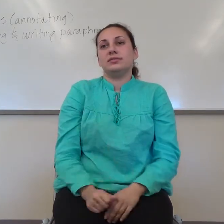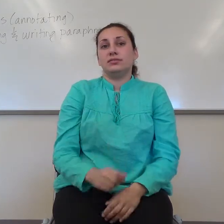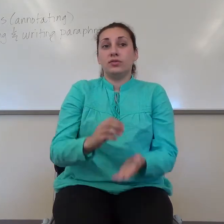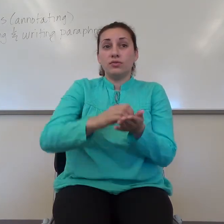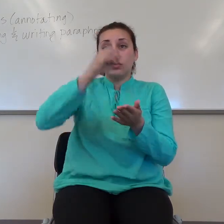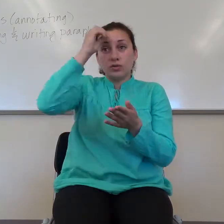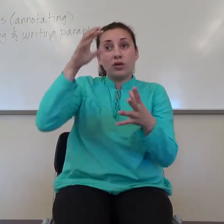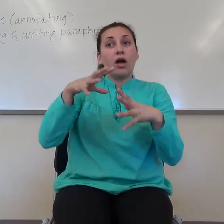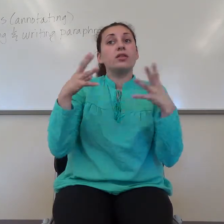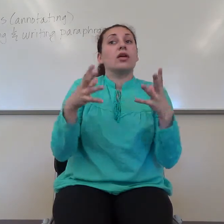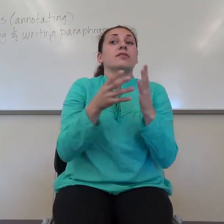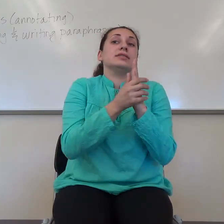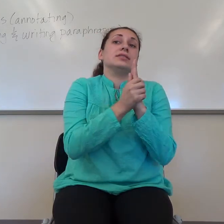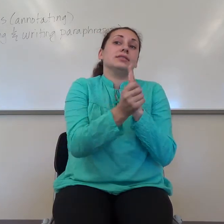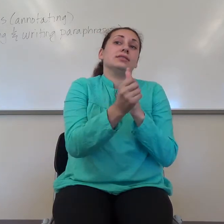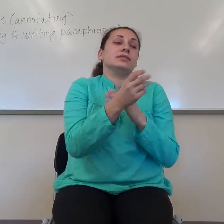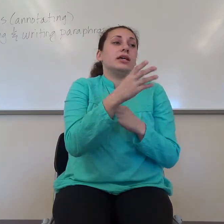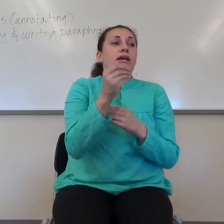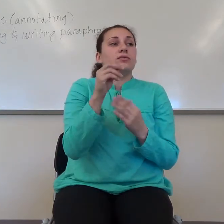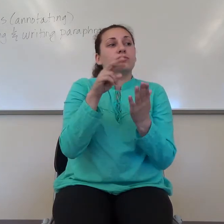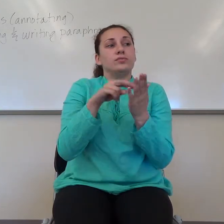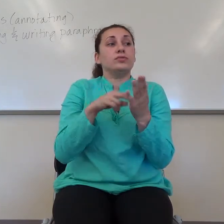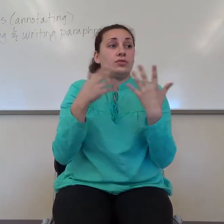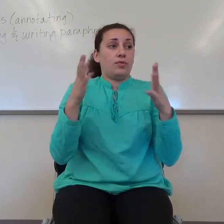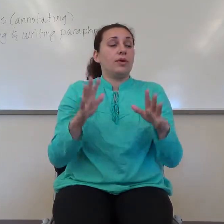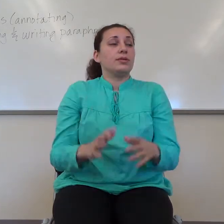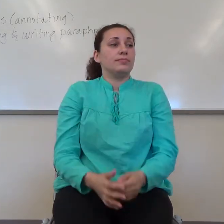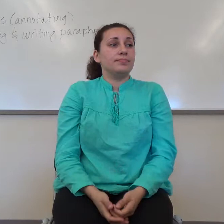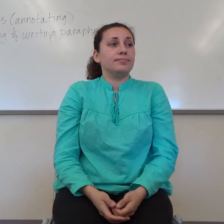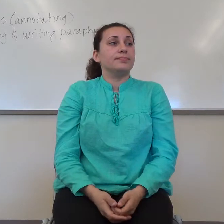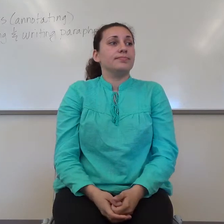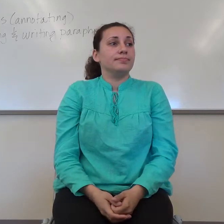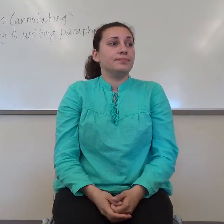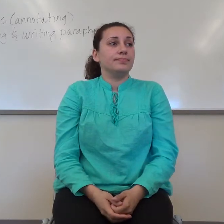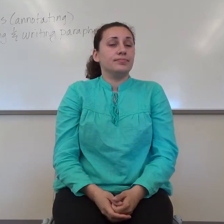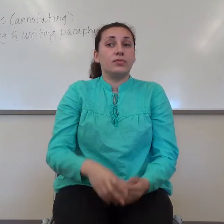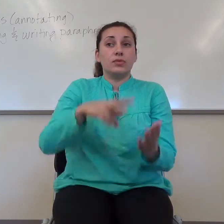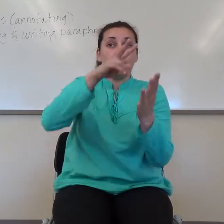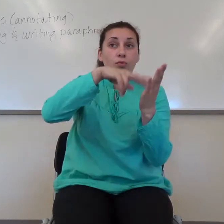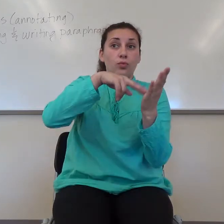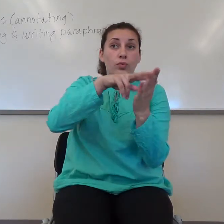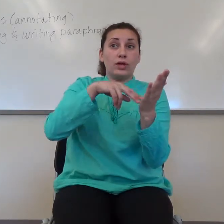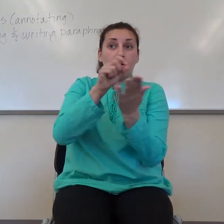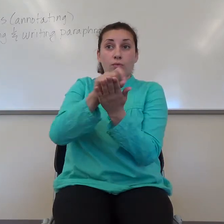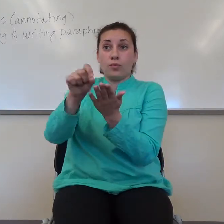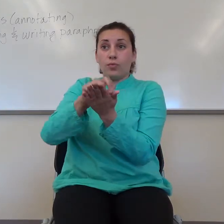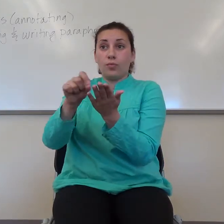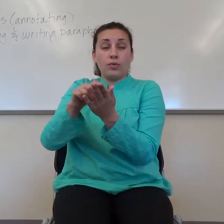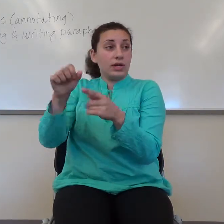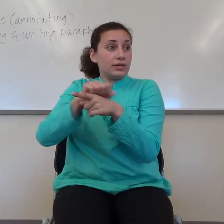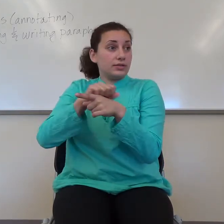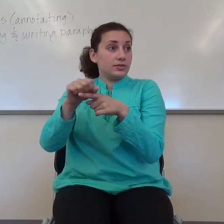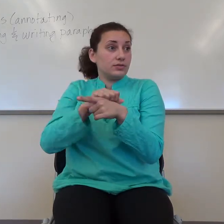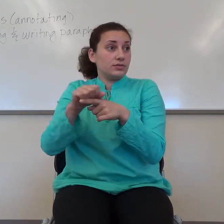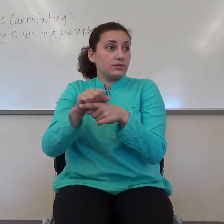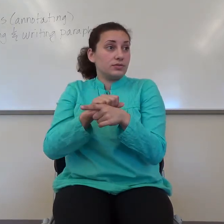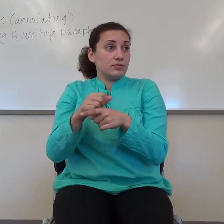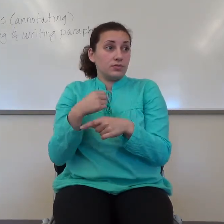What I do in the reading and writing exercises is I keep adding those